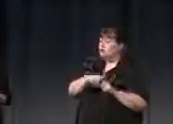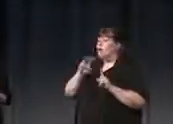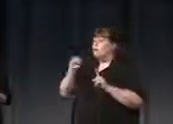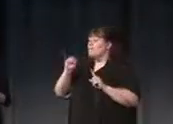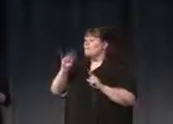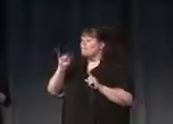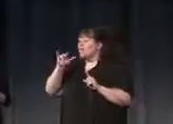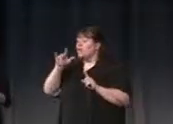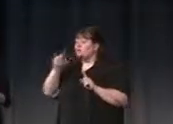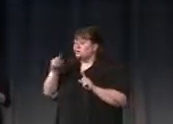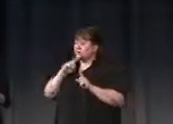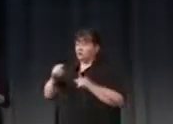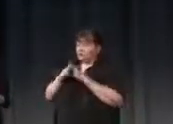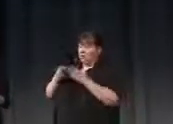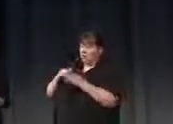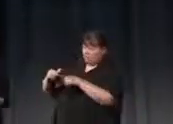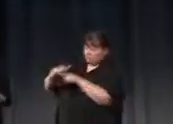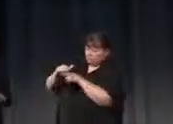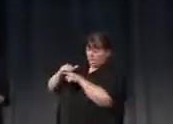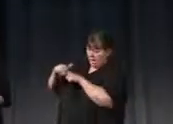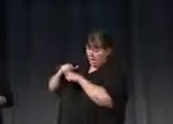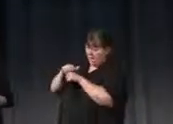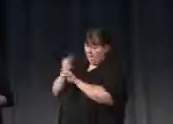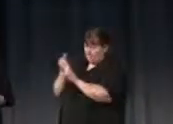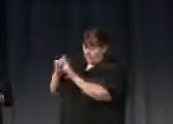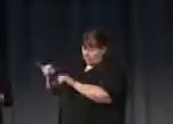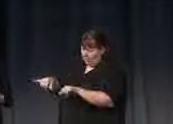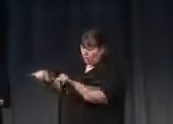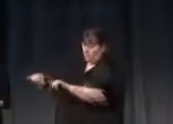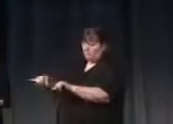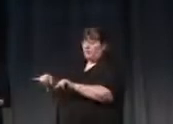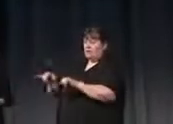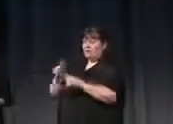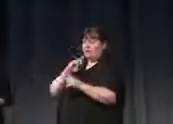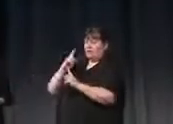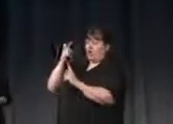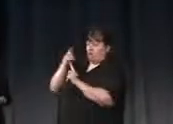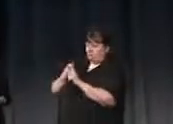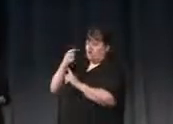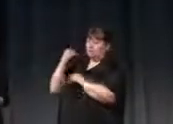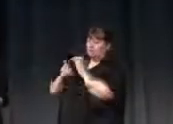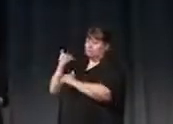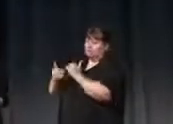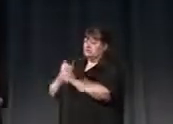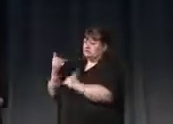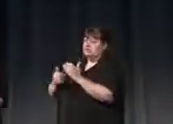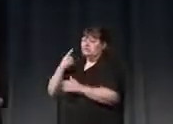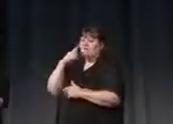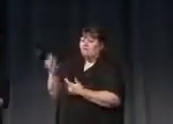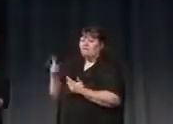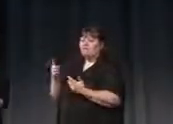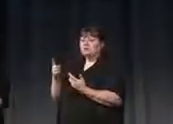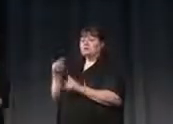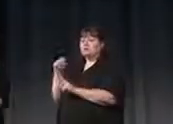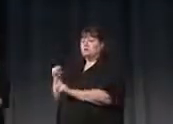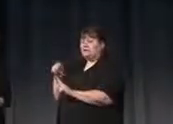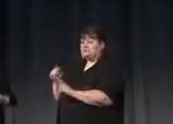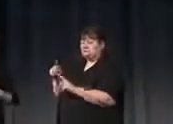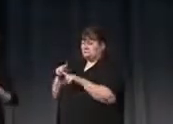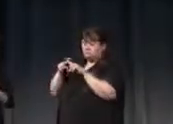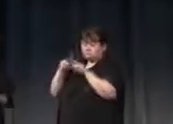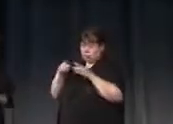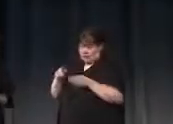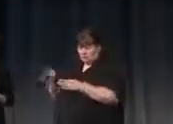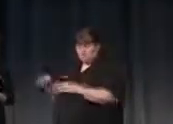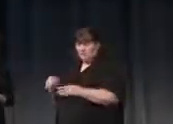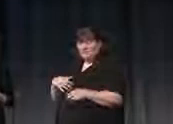of training and normalization, to modulation as an automated procedure for handling signals in an efficient way. This